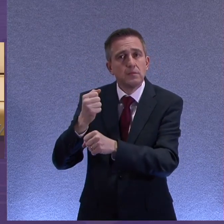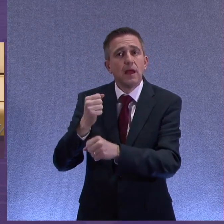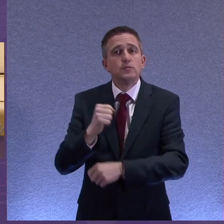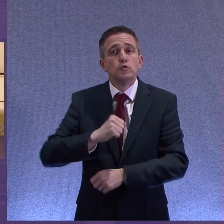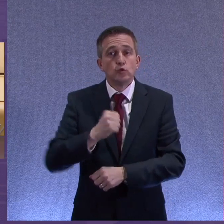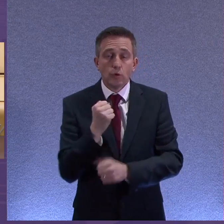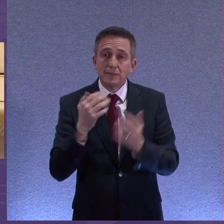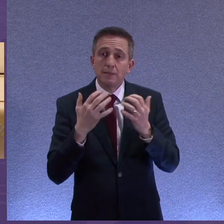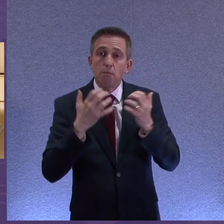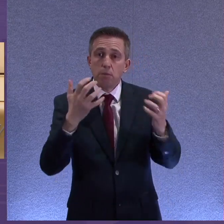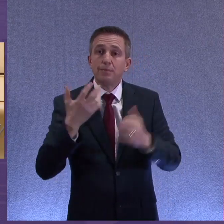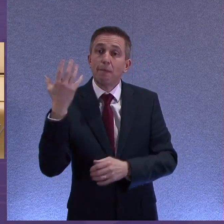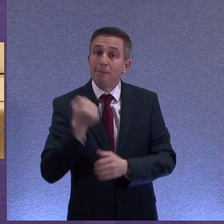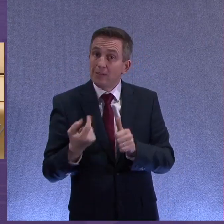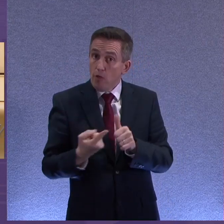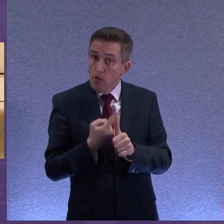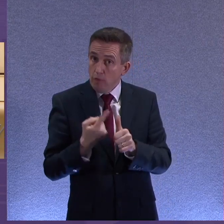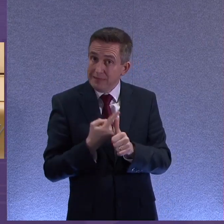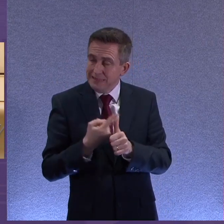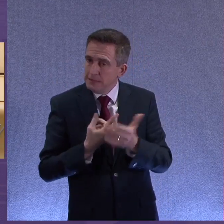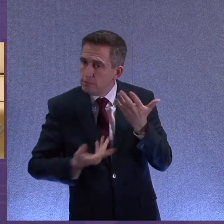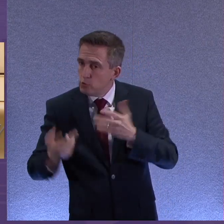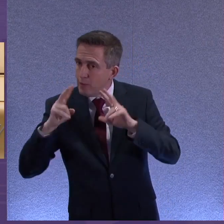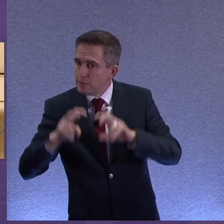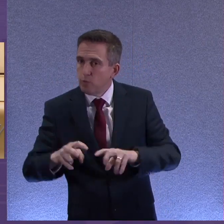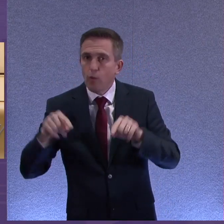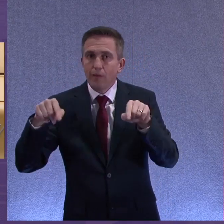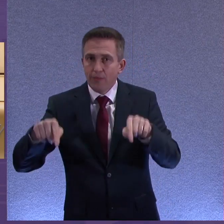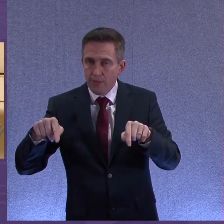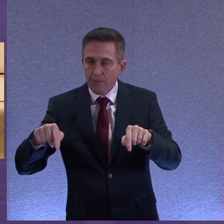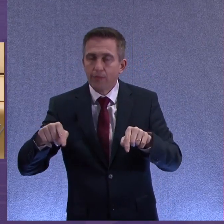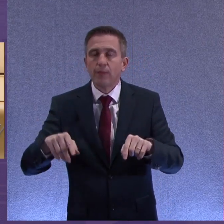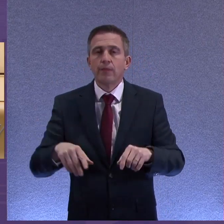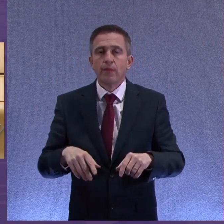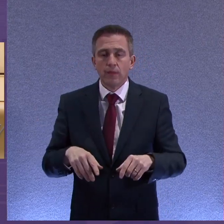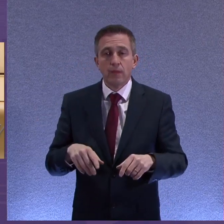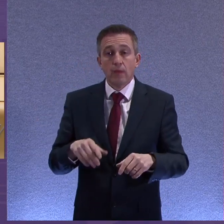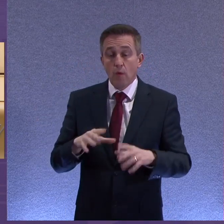Public Pensions Authority in that regard. We have, as you say, we have